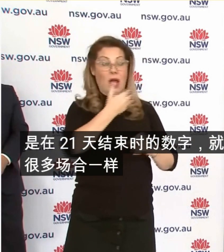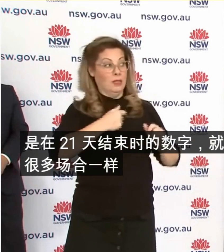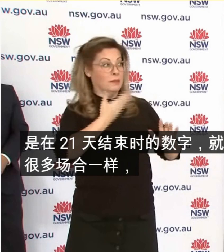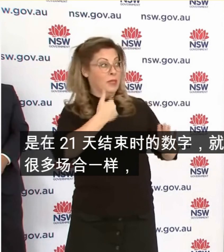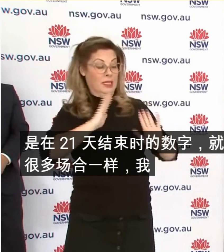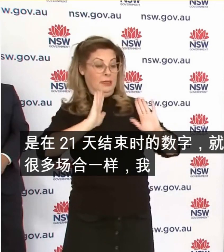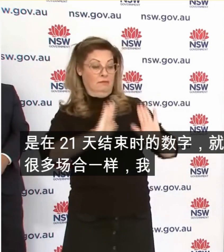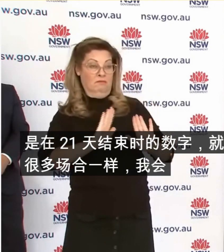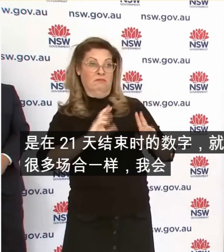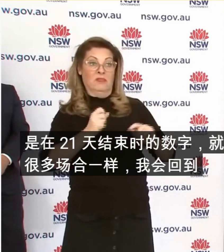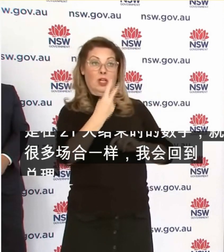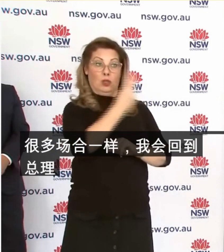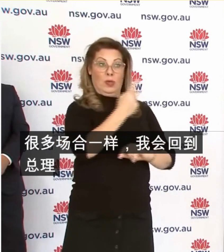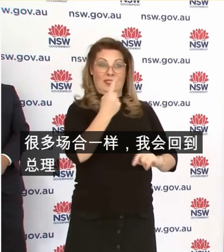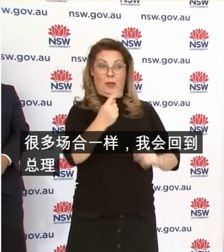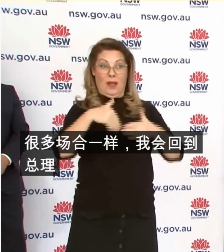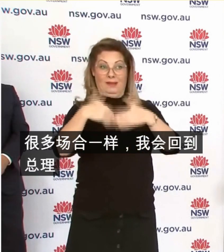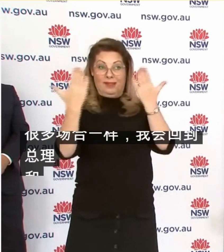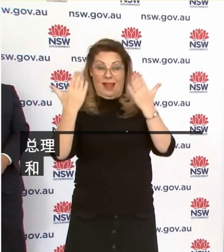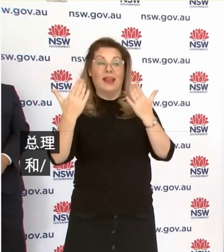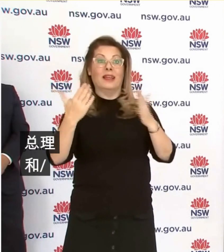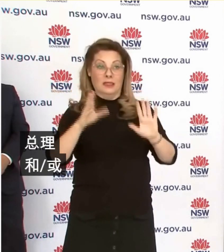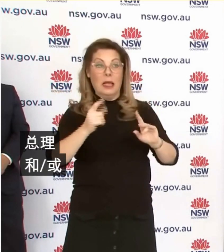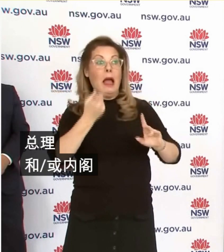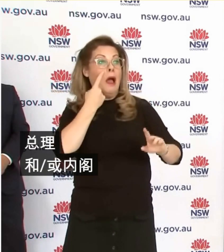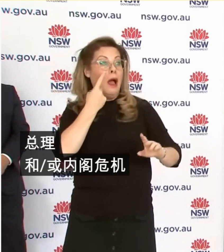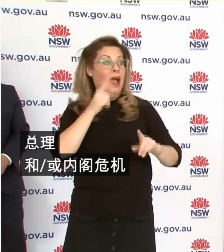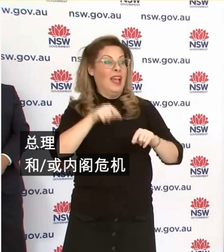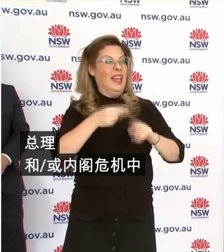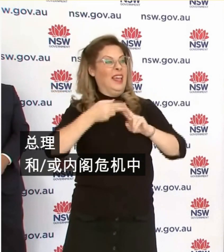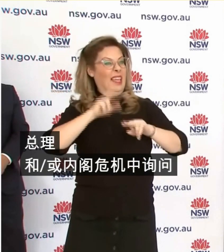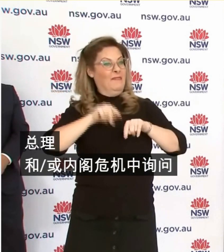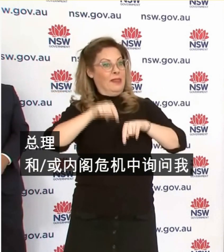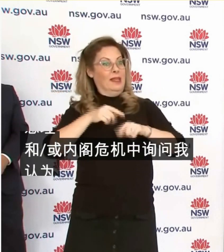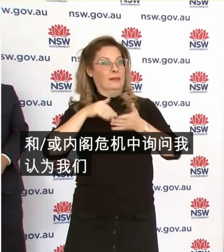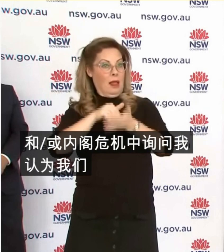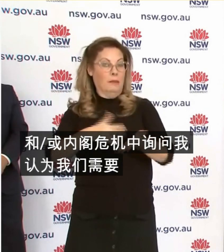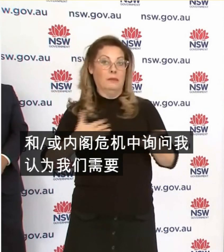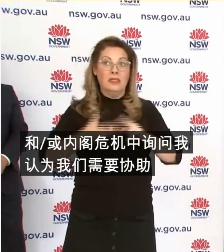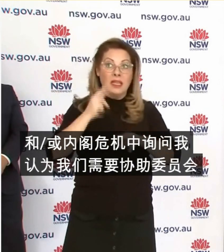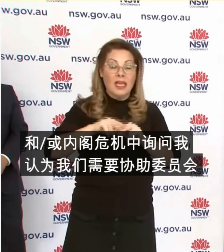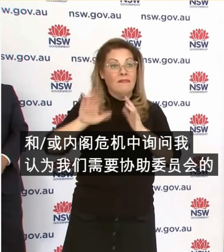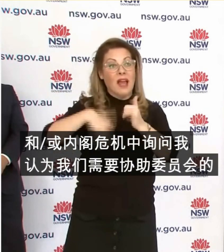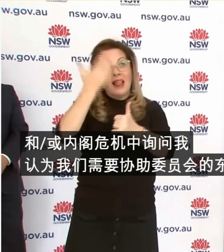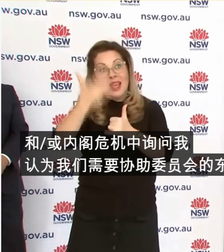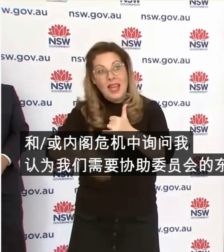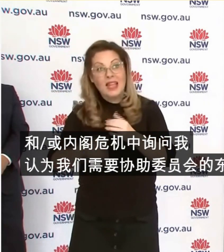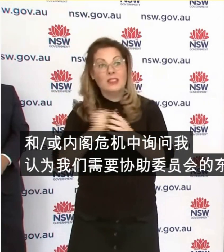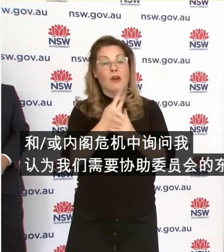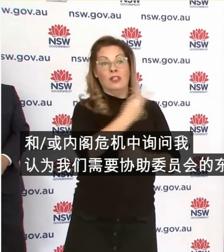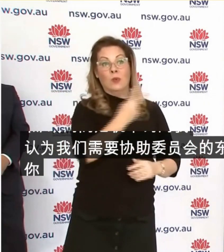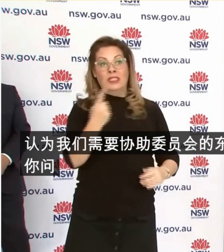have on many occasions, I would go back to the Premier and or Cabinet crisis to ask for what I think we need to